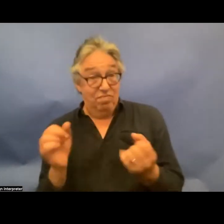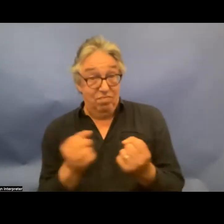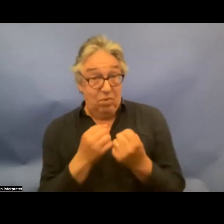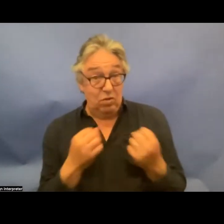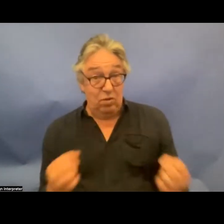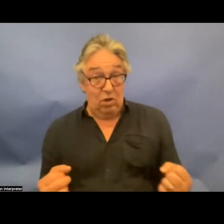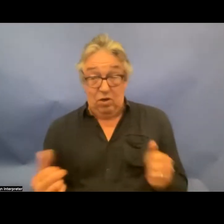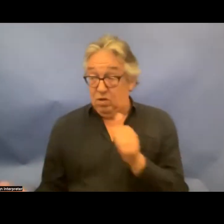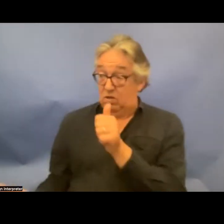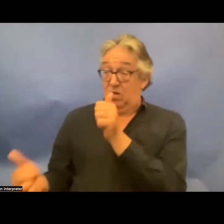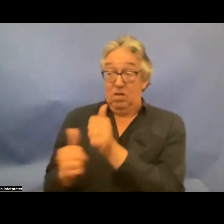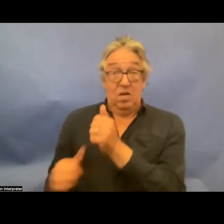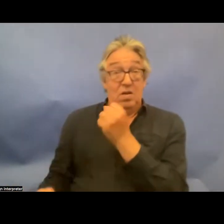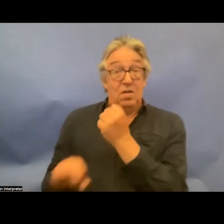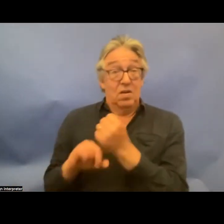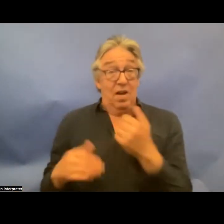rather